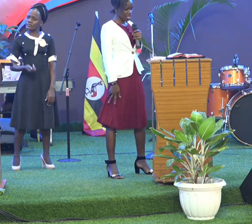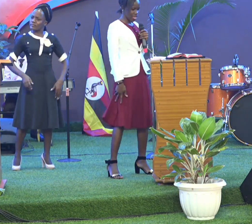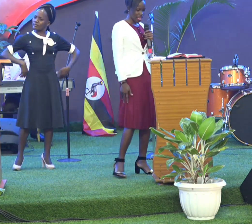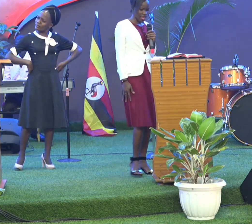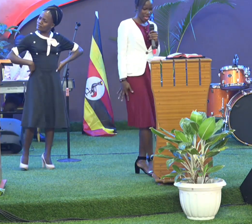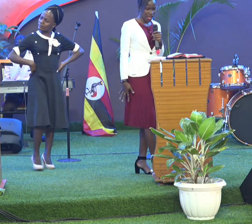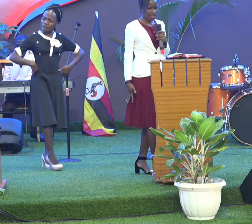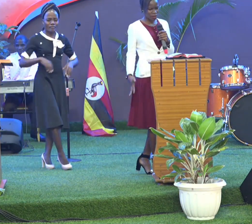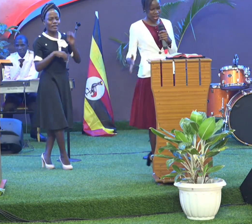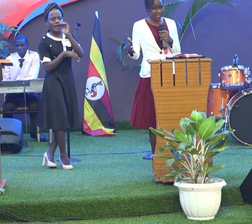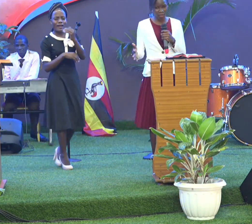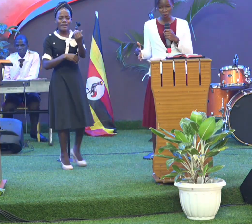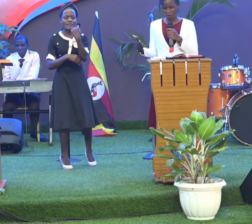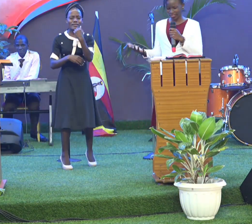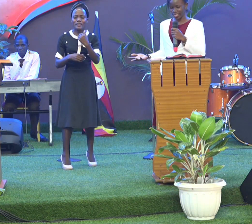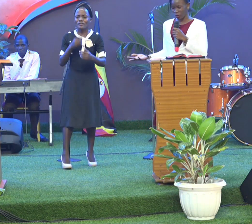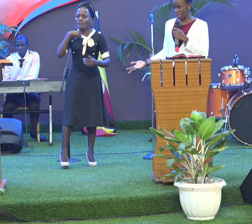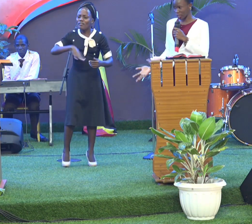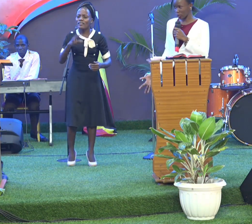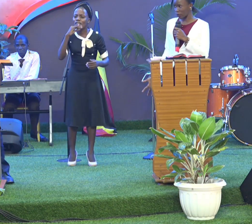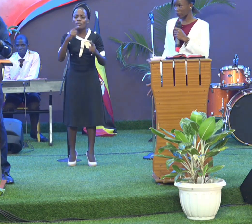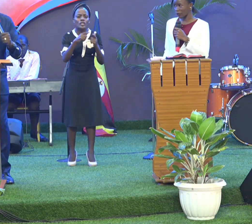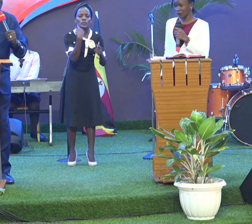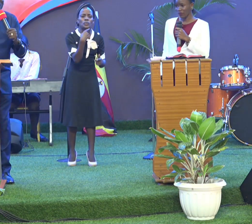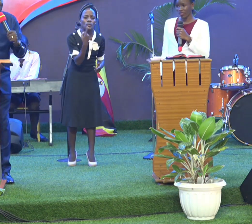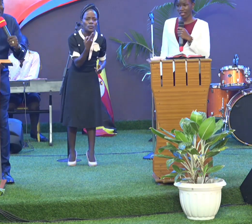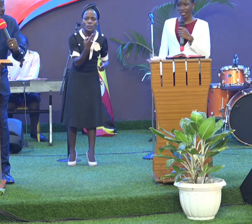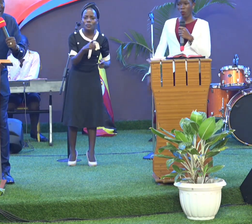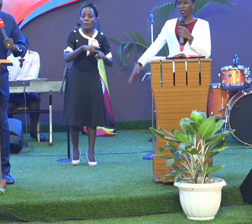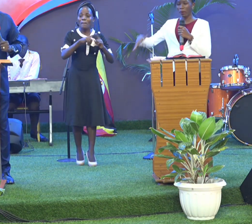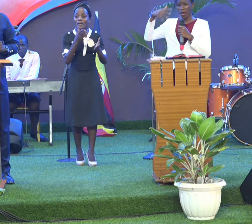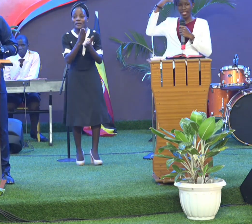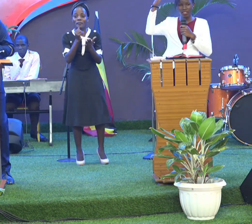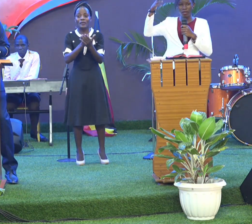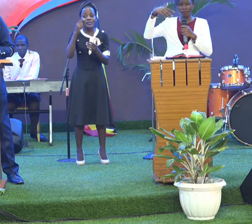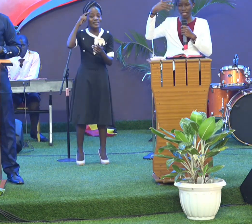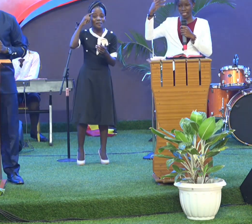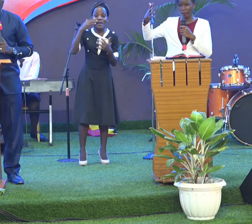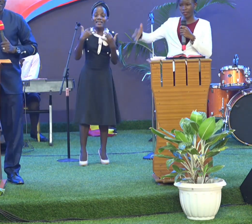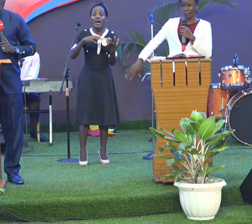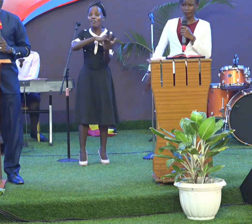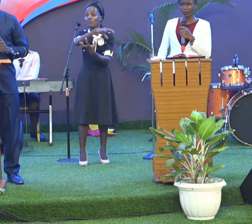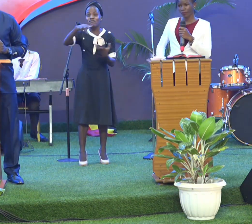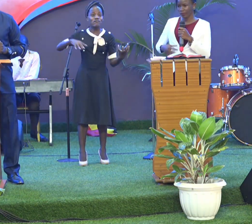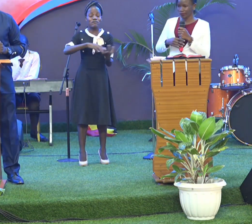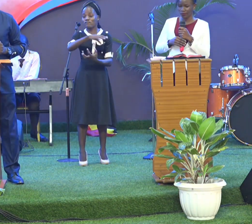Tata abayogera nani? And I would ask, whom is he talking to? When the mind had been